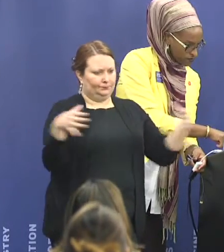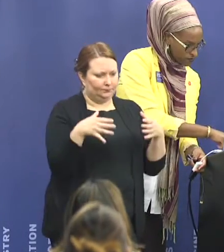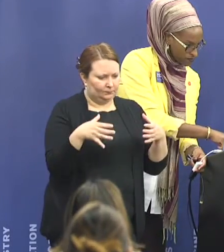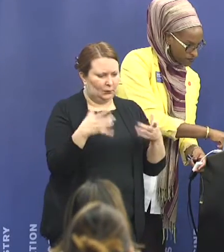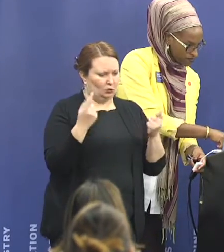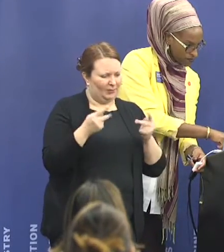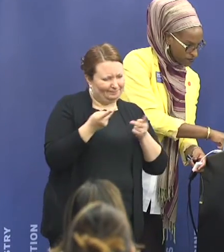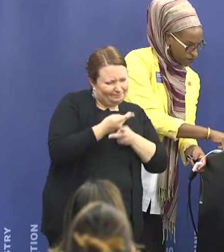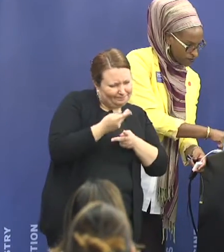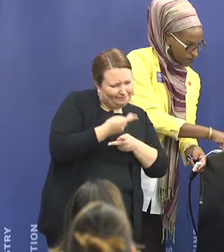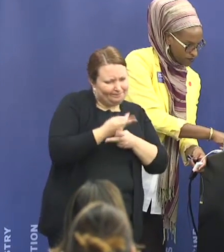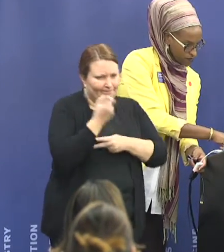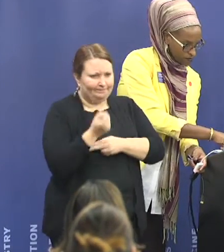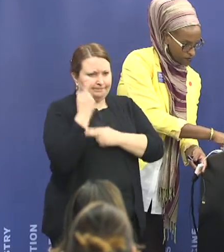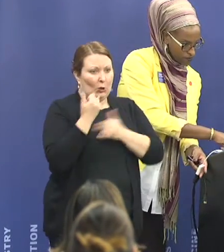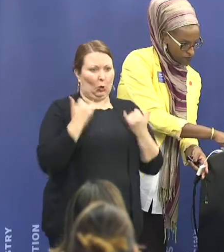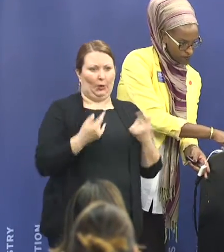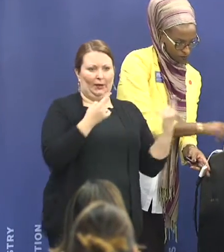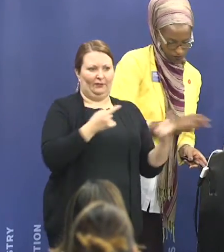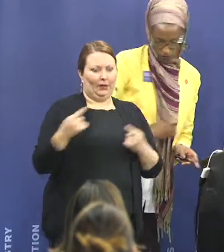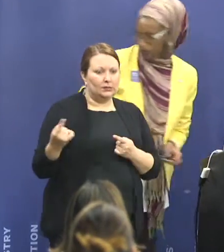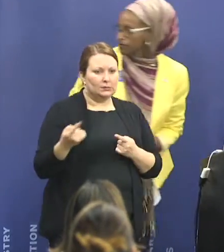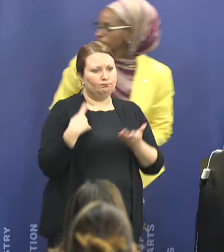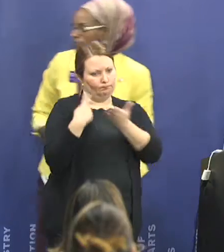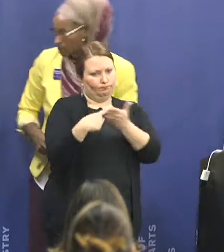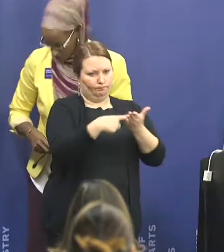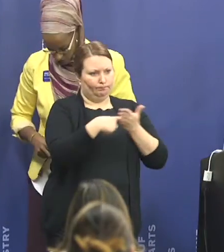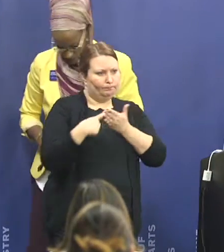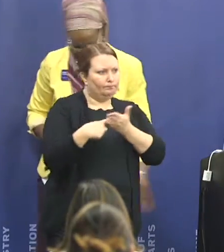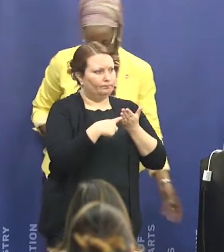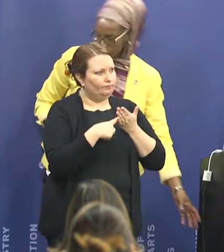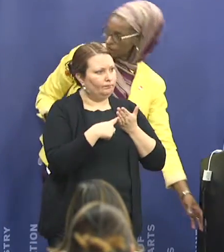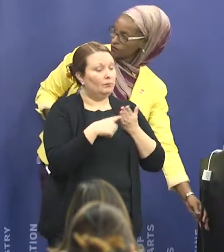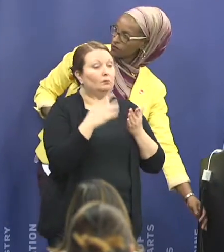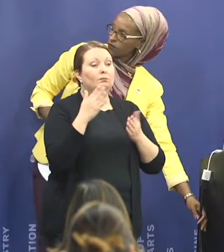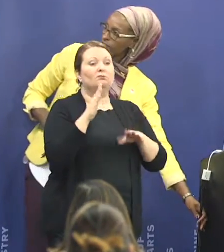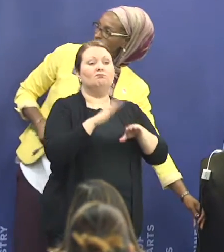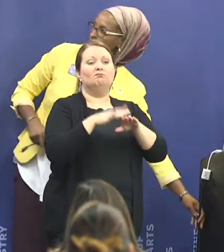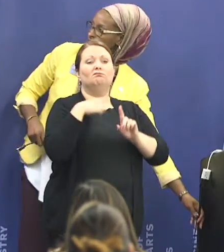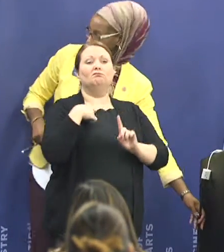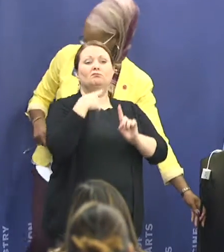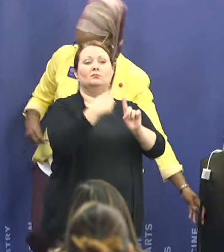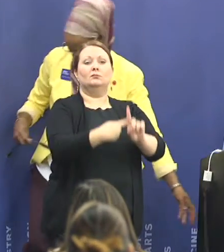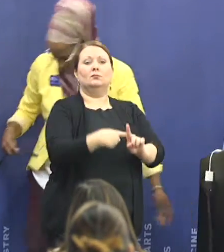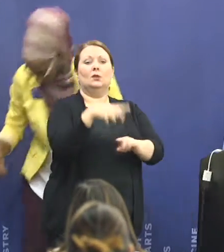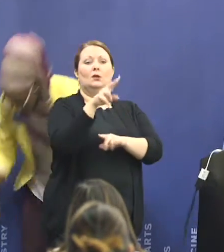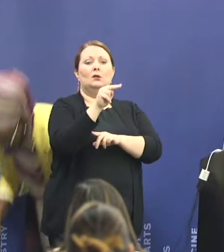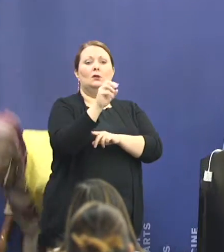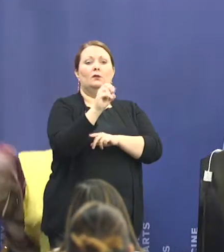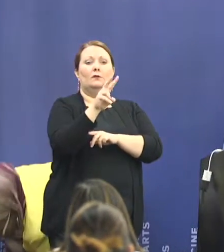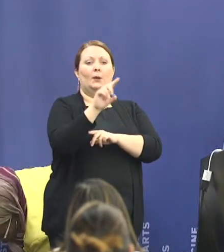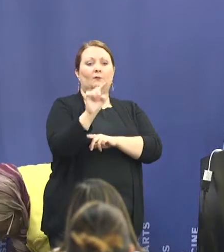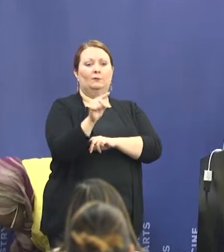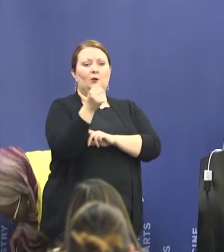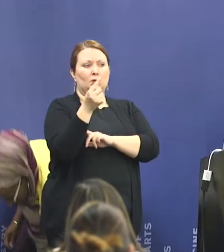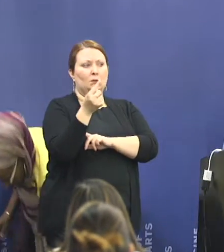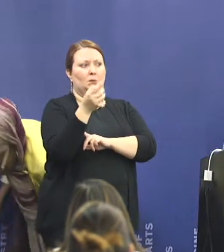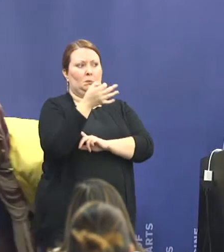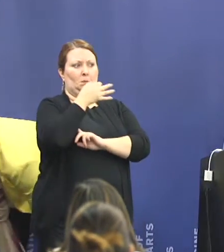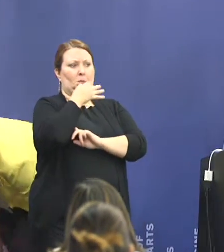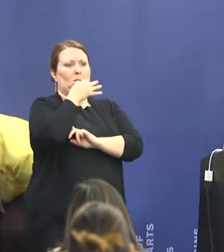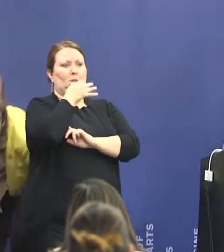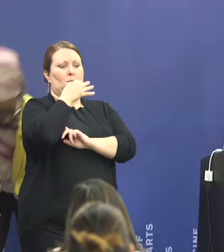events and talk about these issues. Next month, just so that you know, on November 1st, which is coming